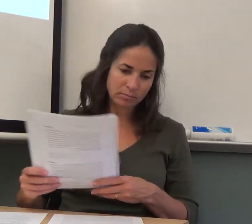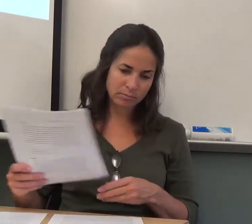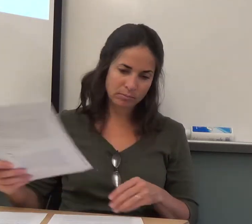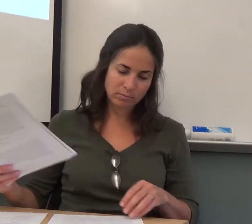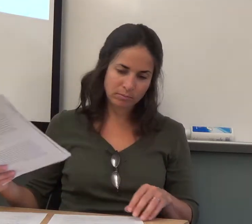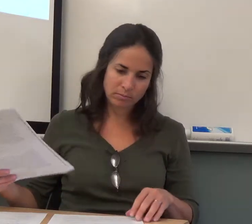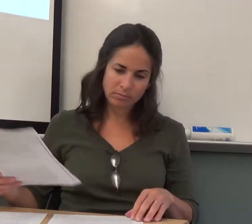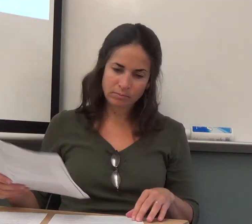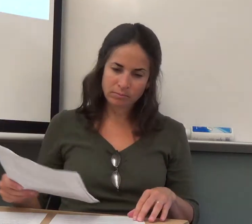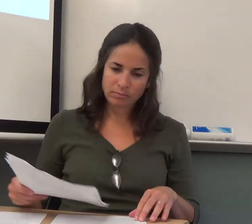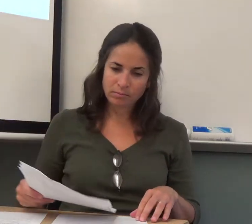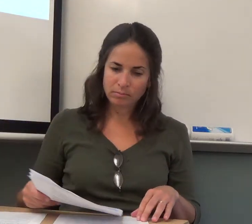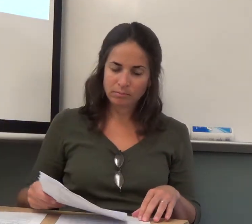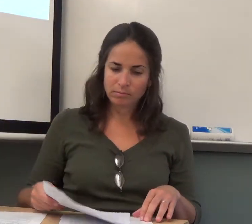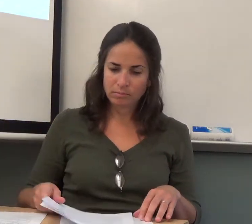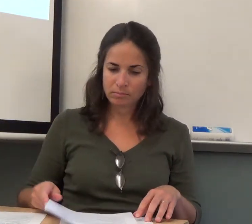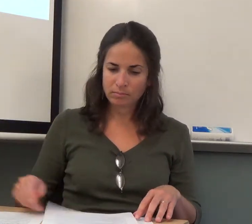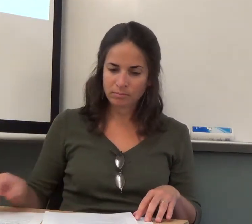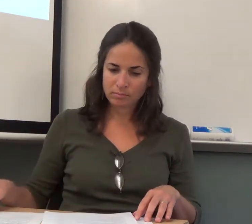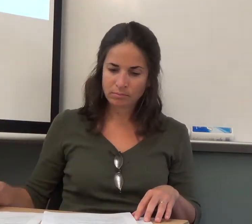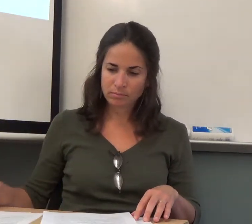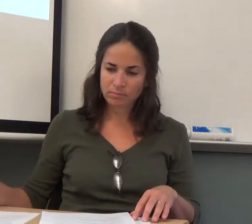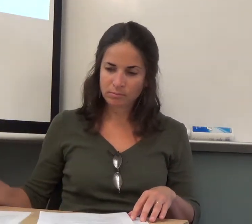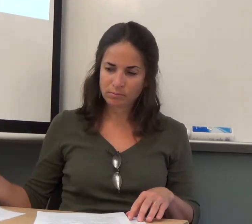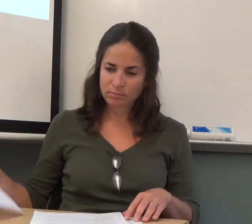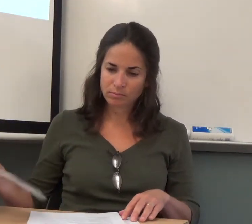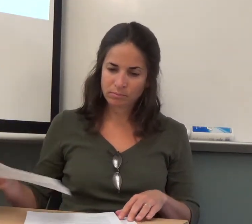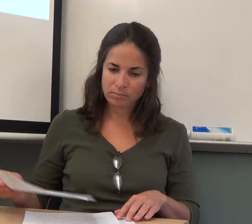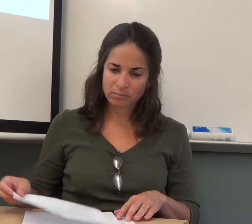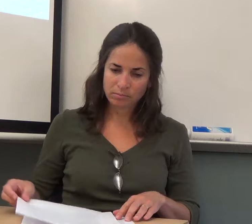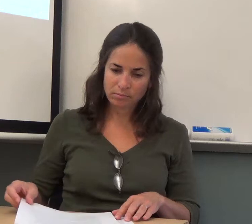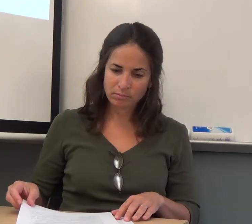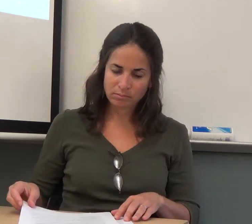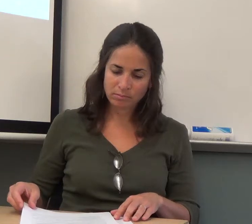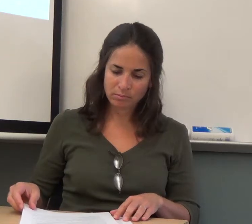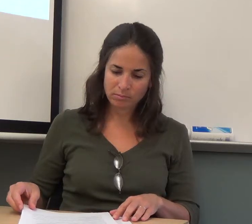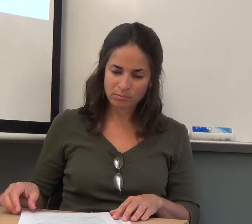Paris is nice. That one's just a little more, it's just, it shows up.